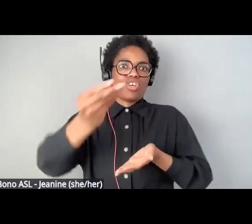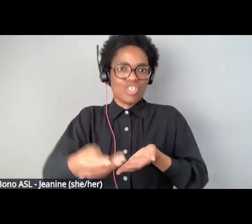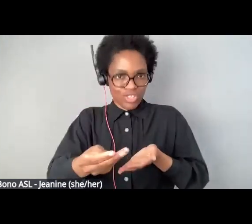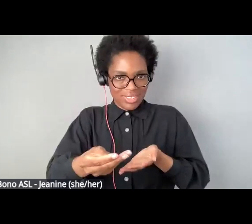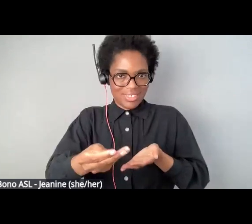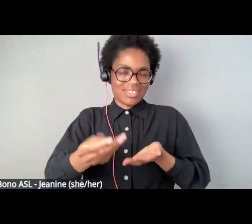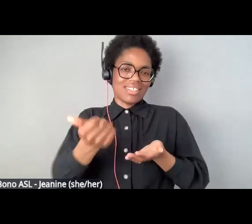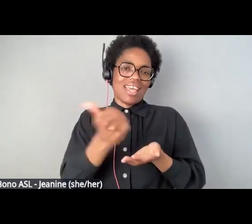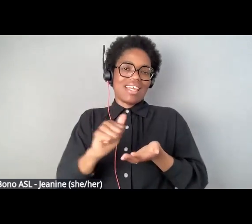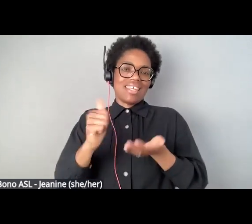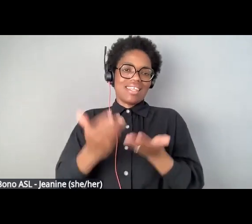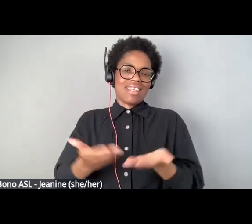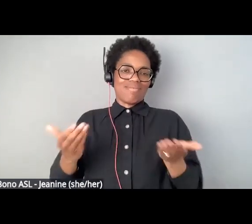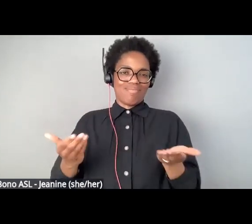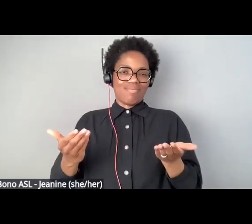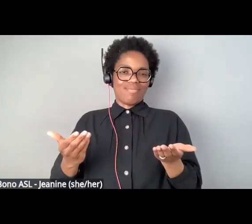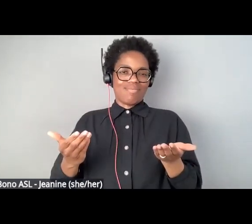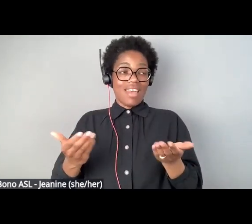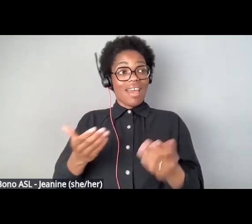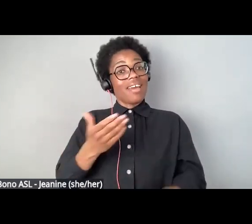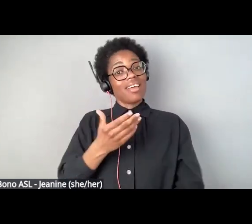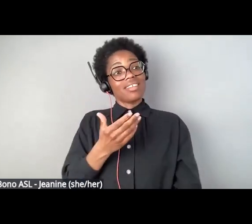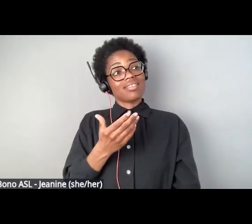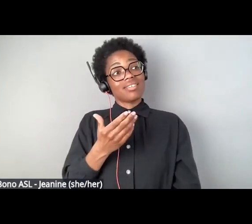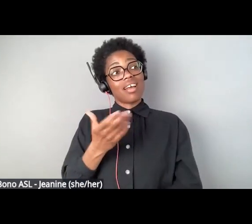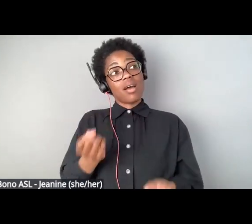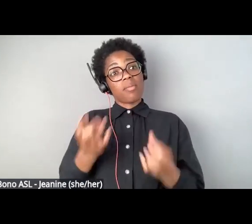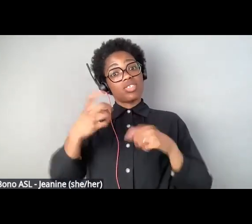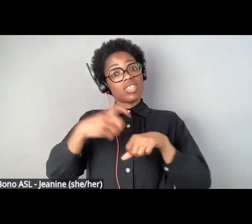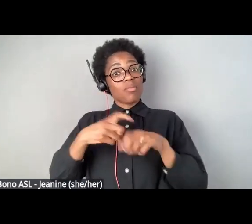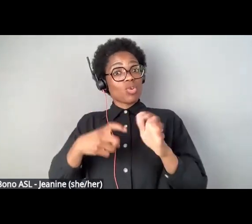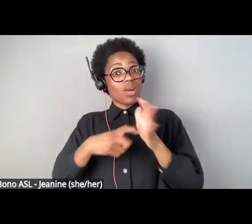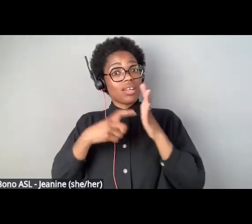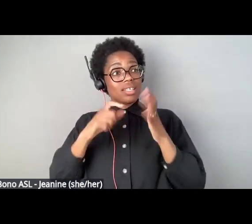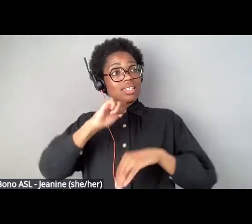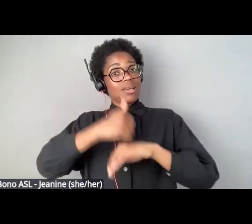just have to like do it, right?